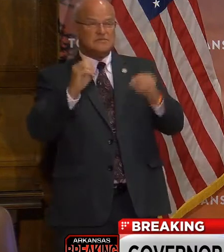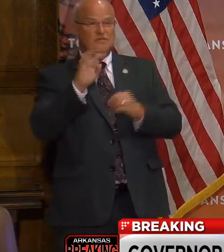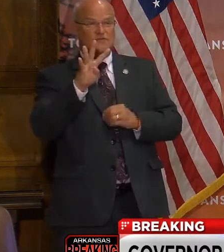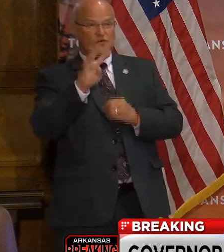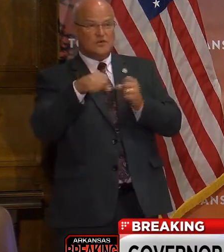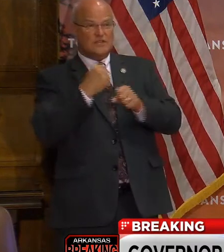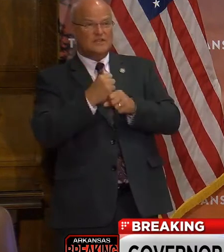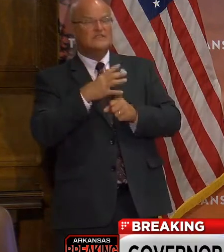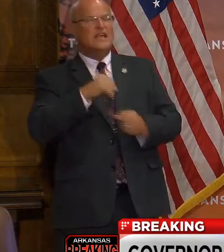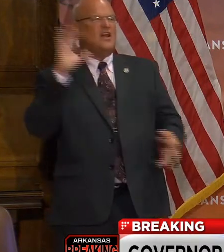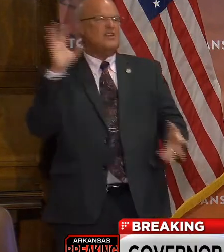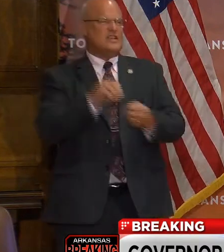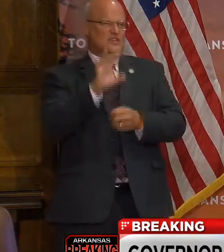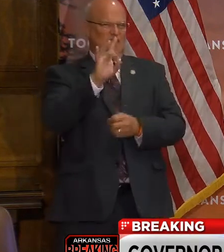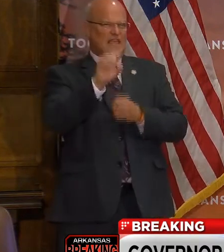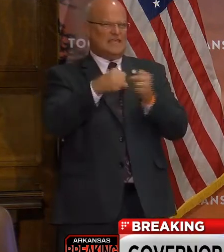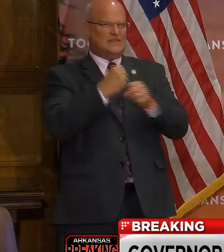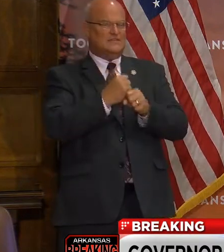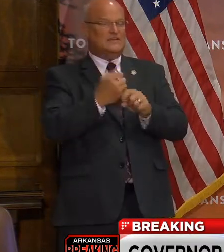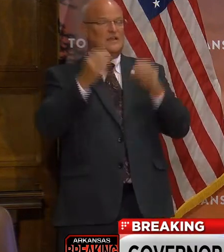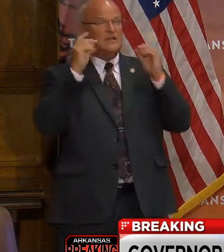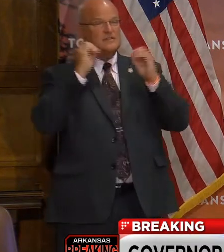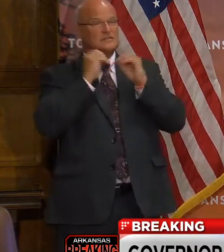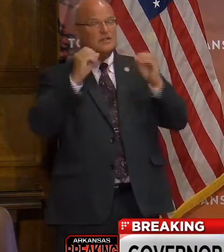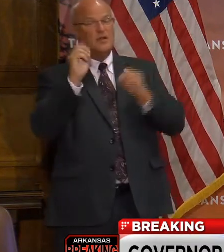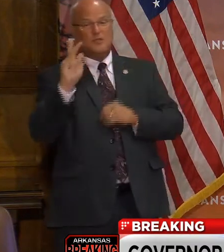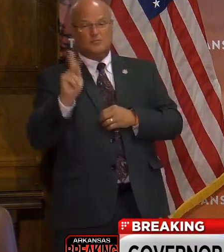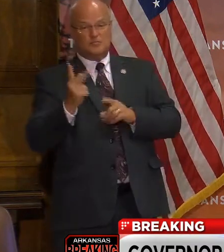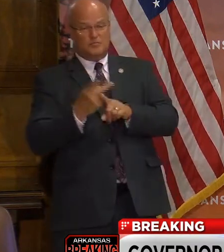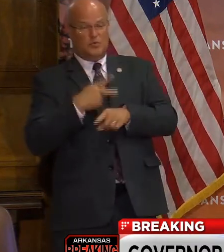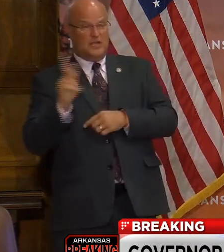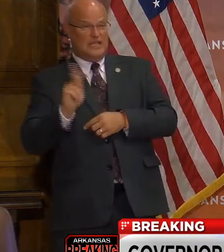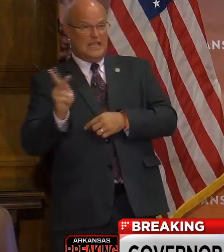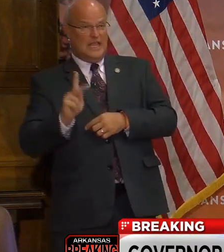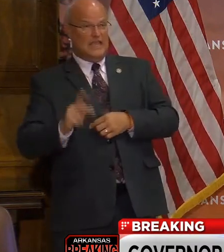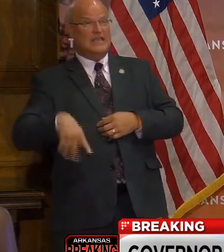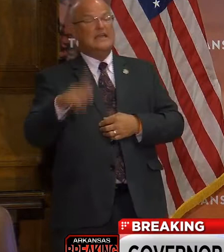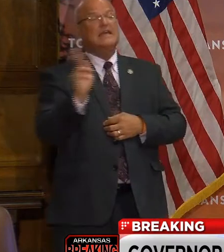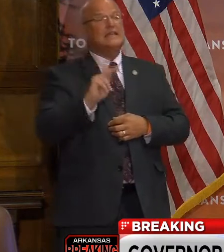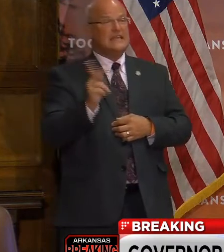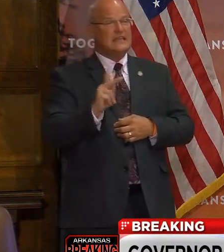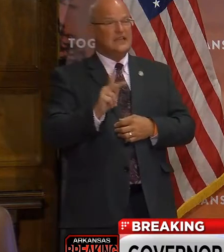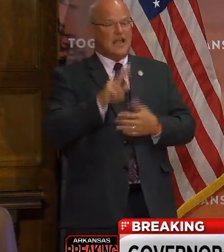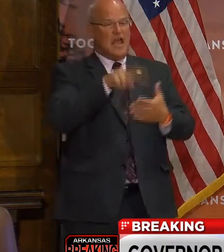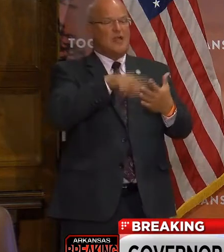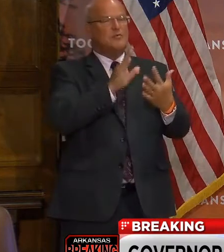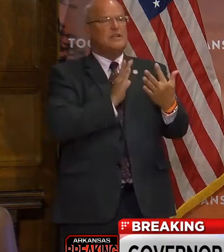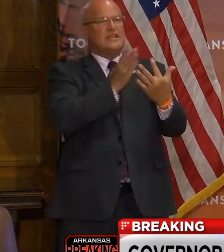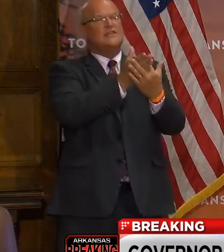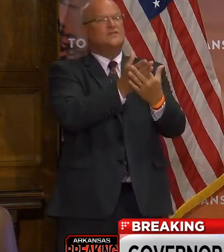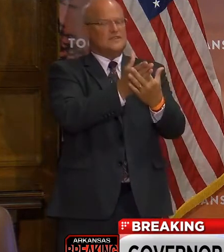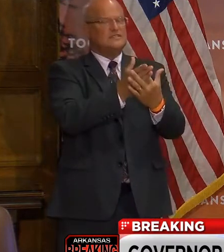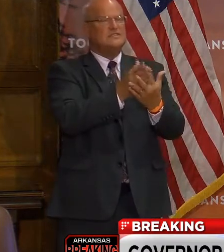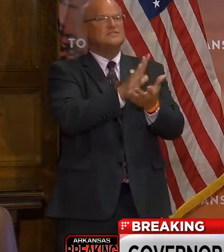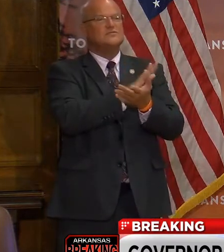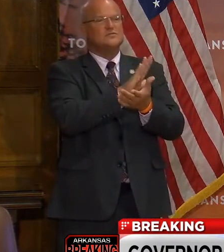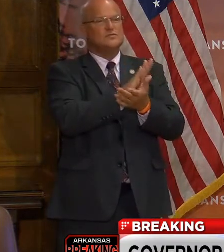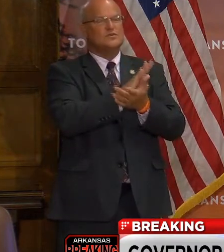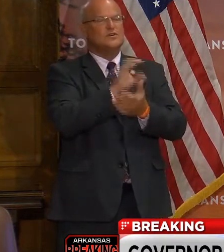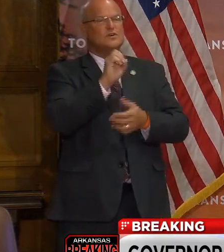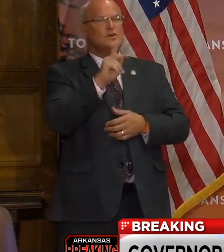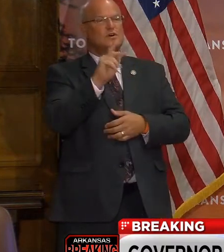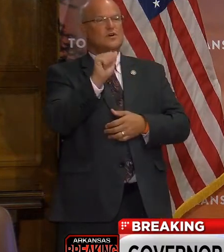overall. I have taught pre-K, kindergarten, and I'm currently a reading intervention teacher at Oaklawn STEM Magnet